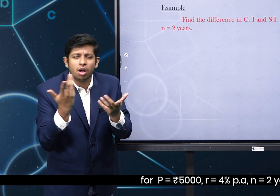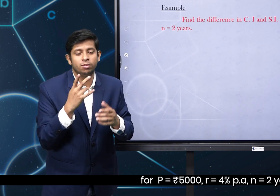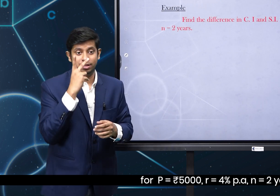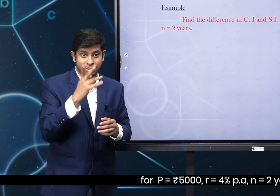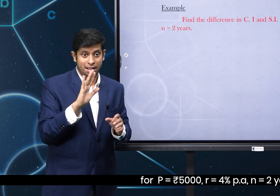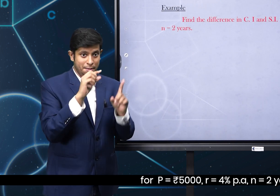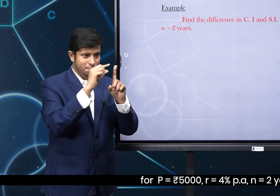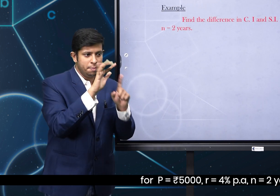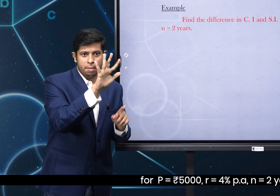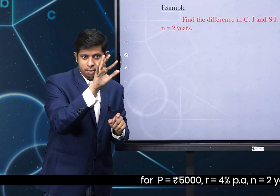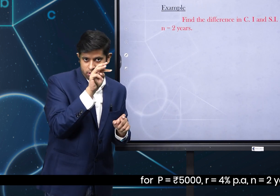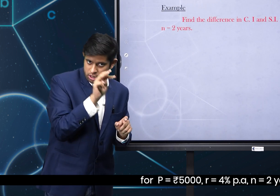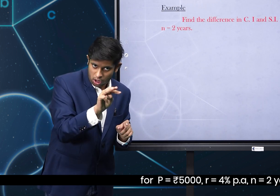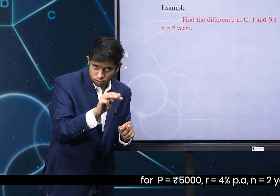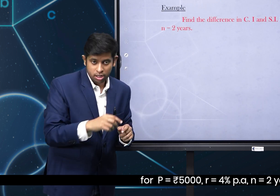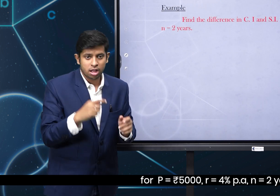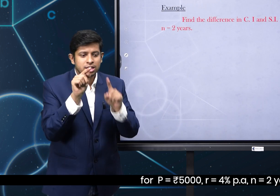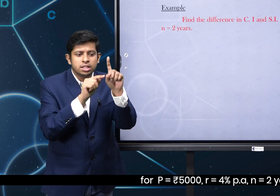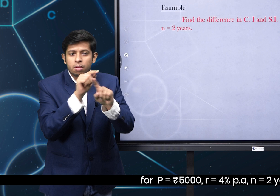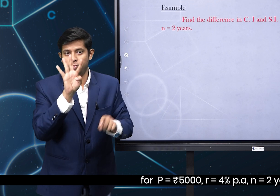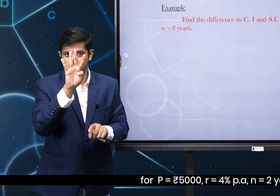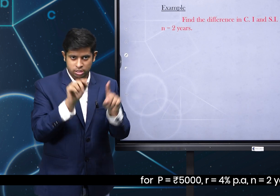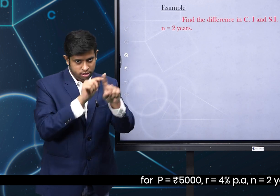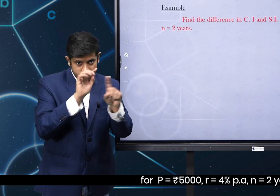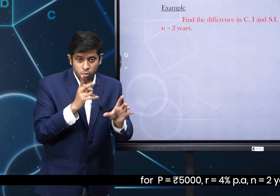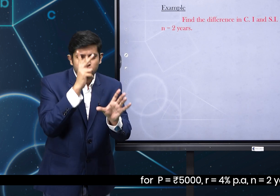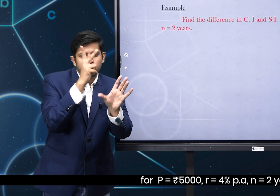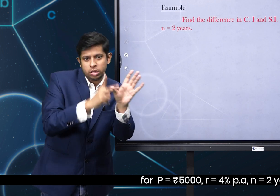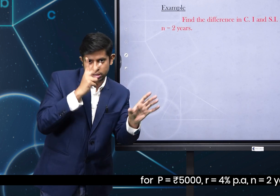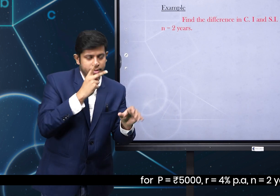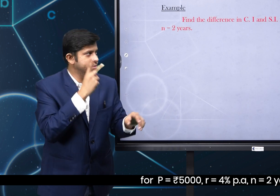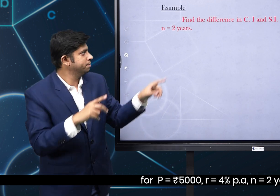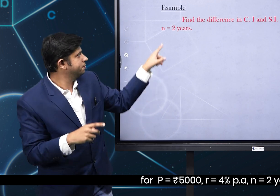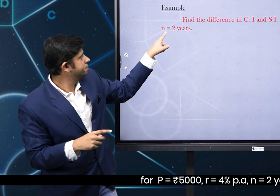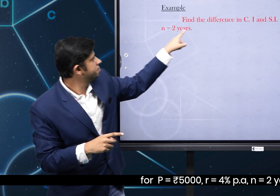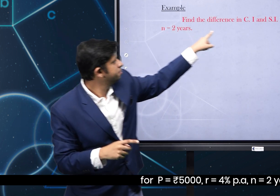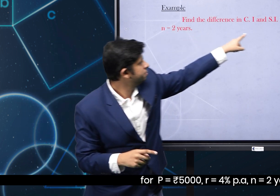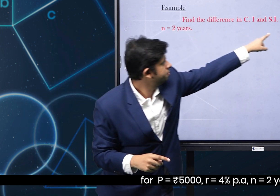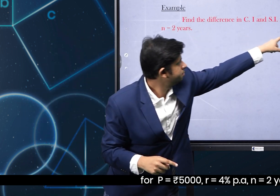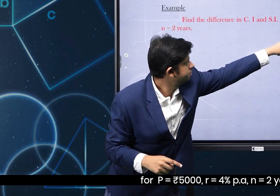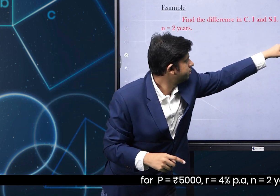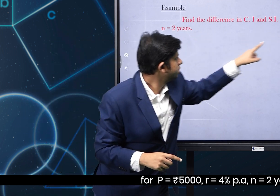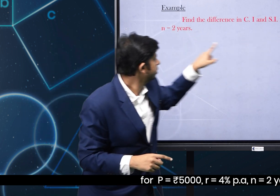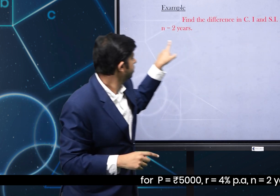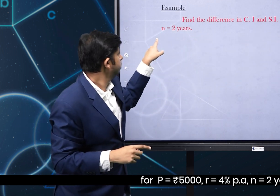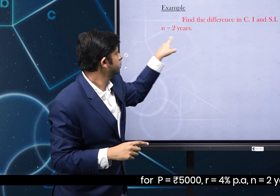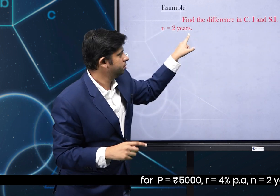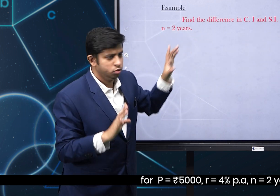to rupees 5000, R is equal to 4% per annum and N is equal to 2 years.